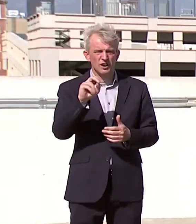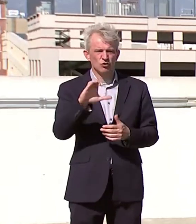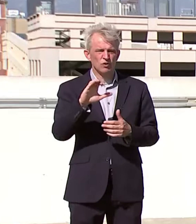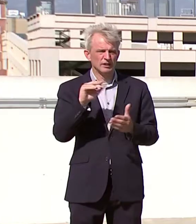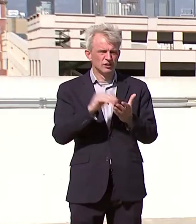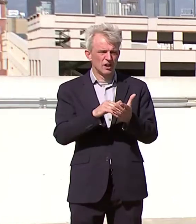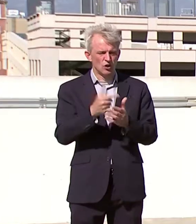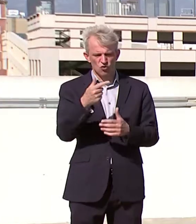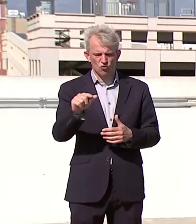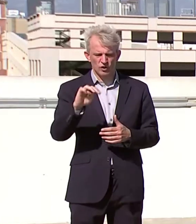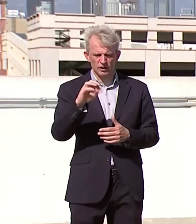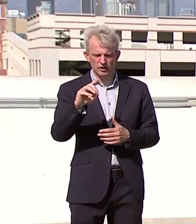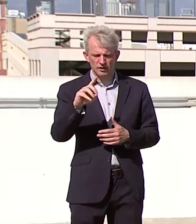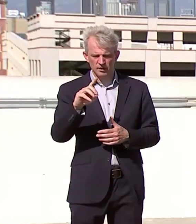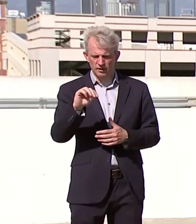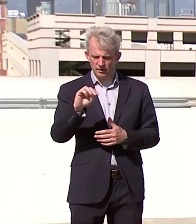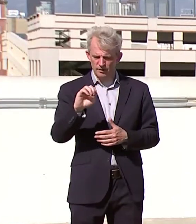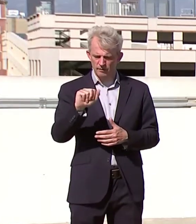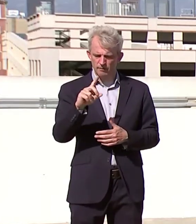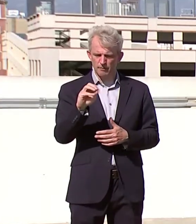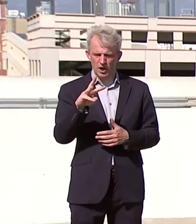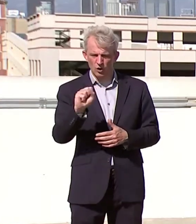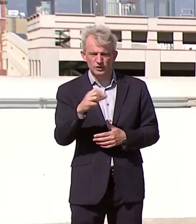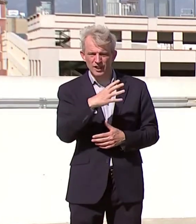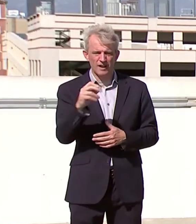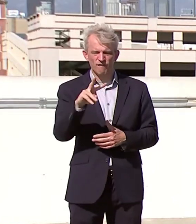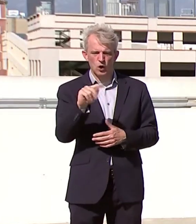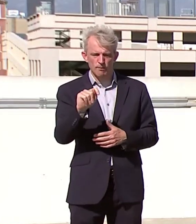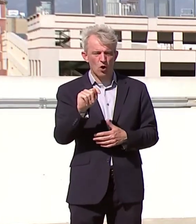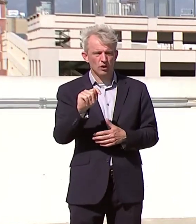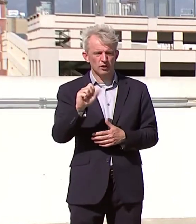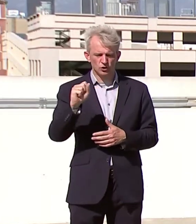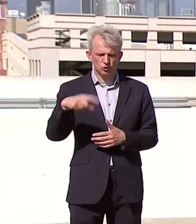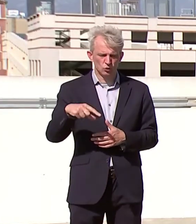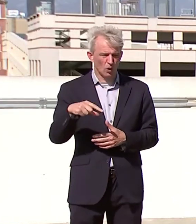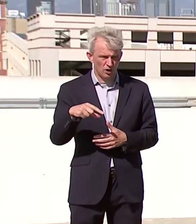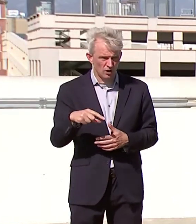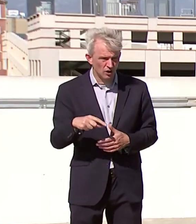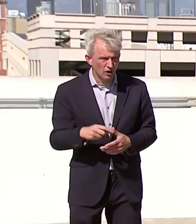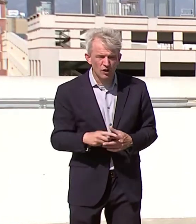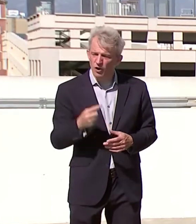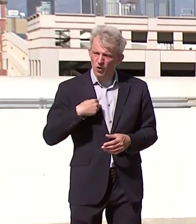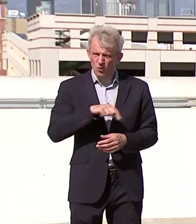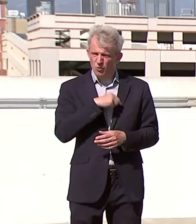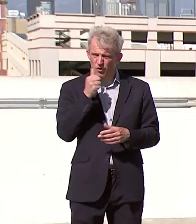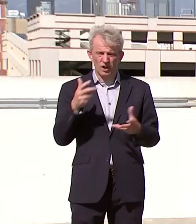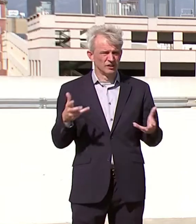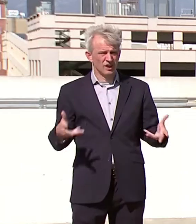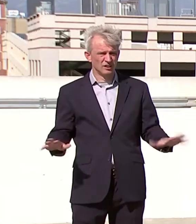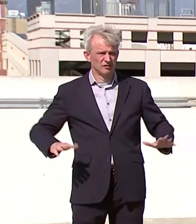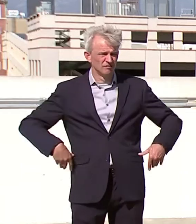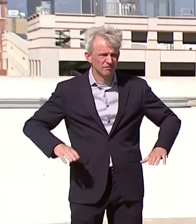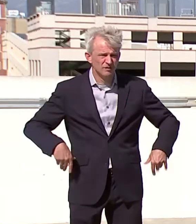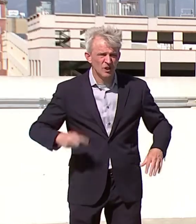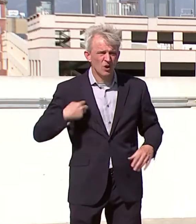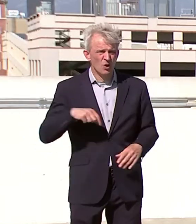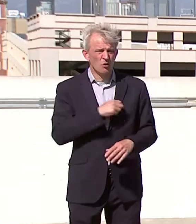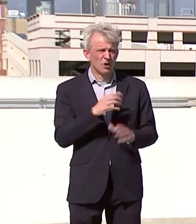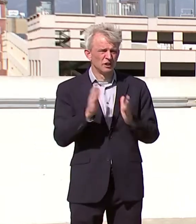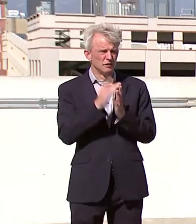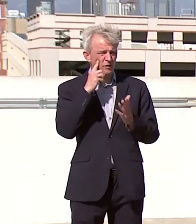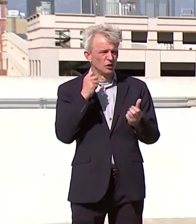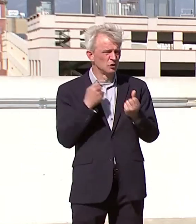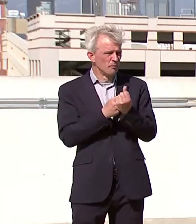Rec Center, and also Vermont Square. But we're not done yet. We are not done yet, and we're going to be looking for the support of our